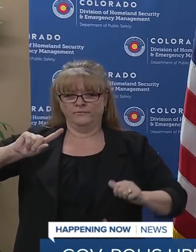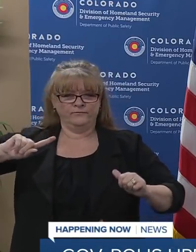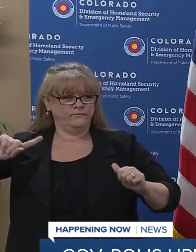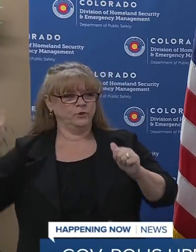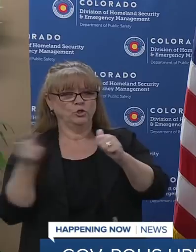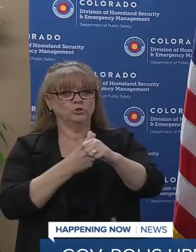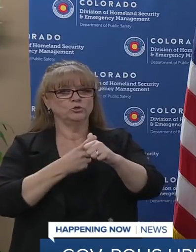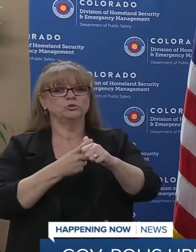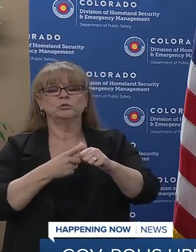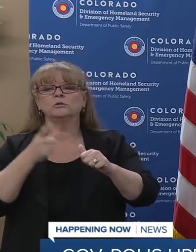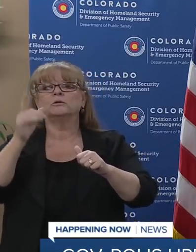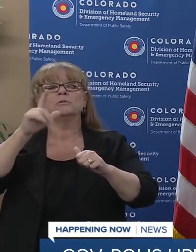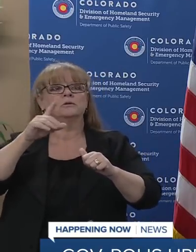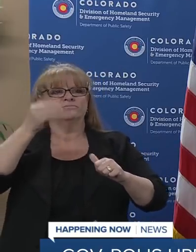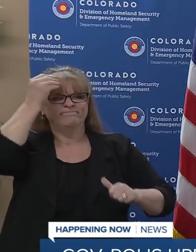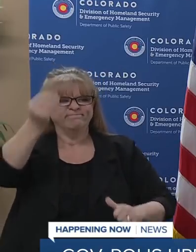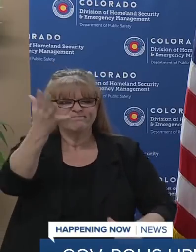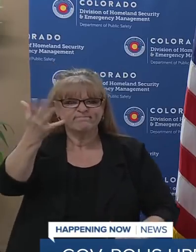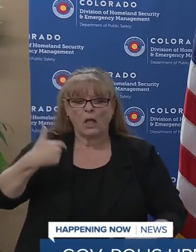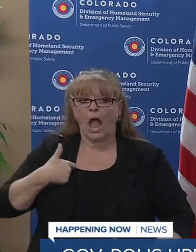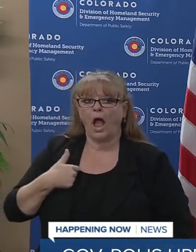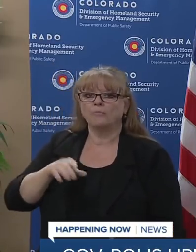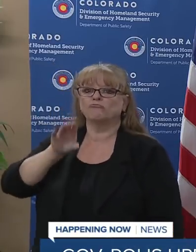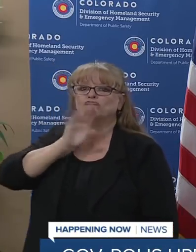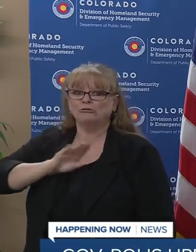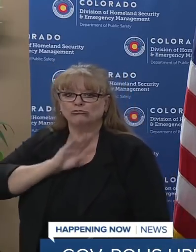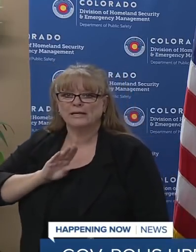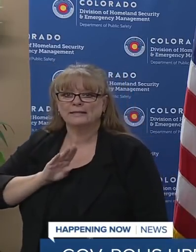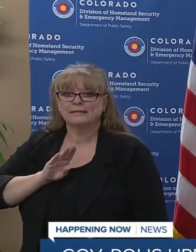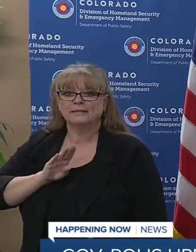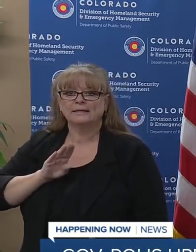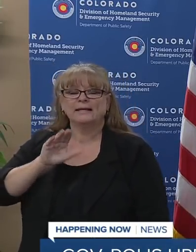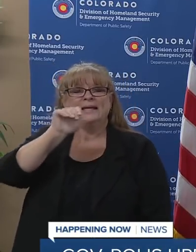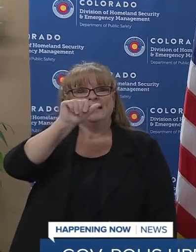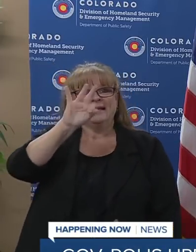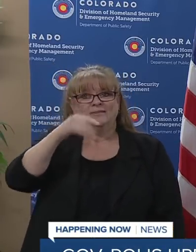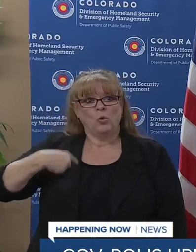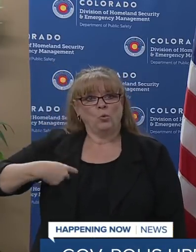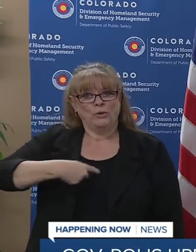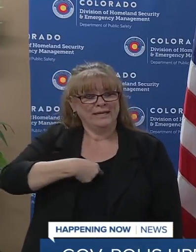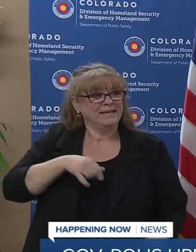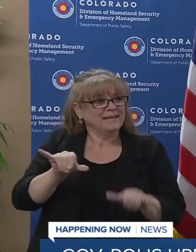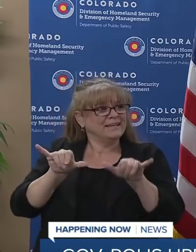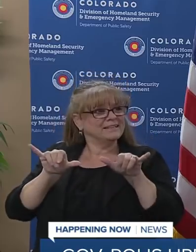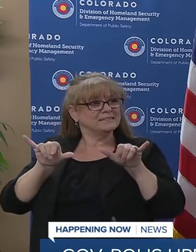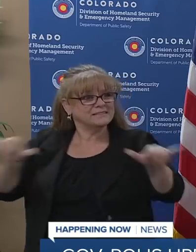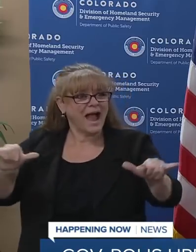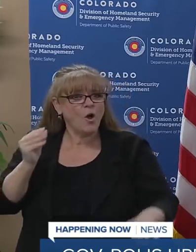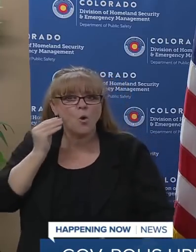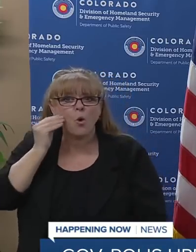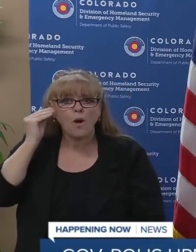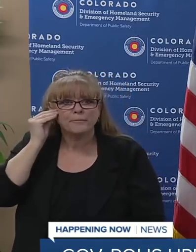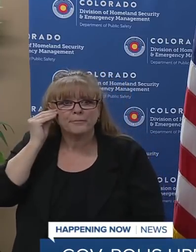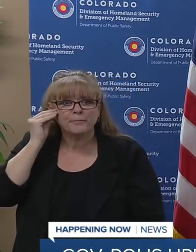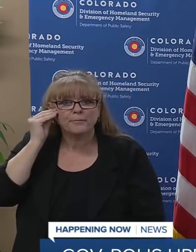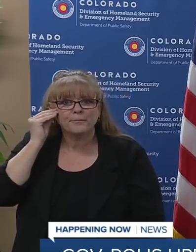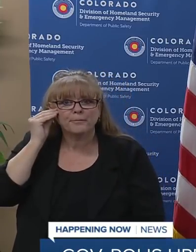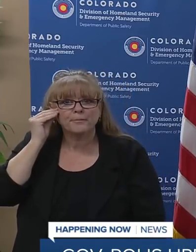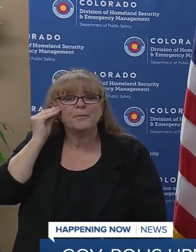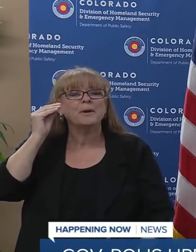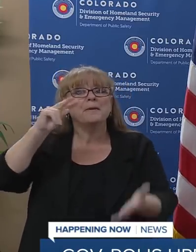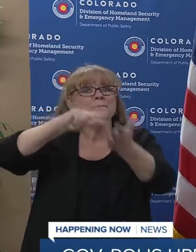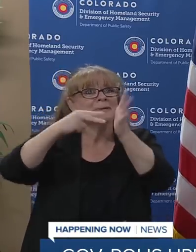know the better job that we do staying at home, no matter how hard that is, the sooner we can return to